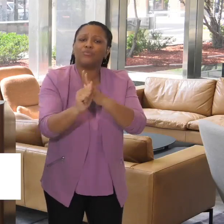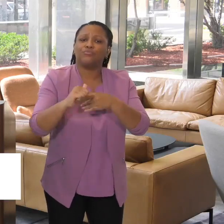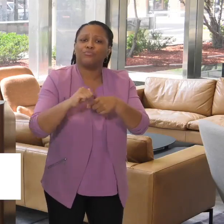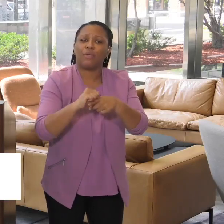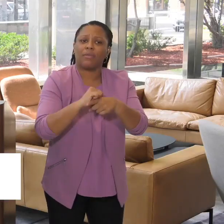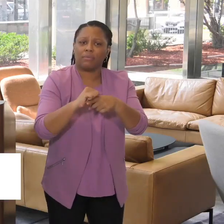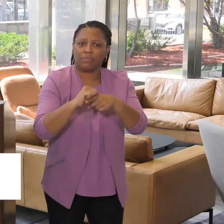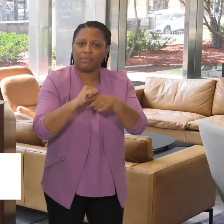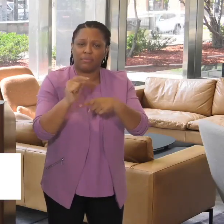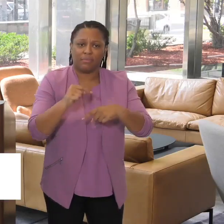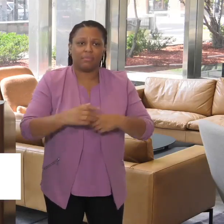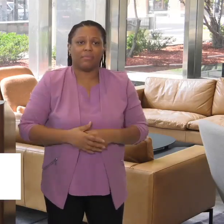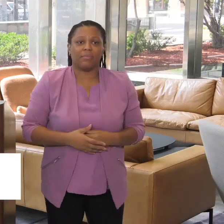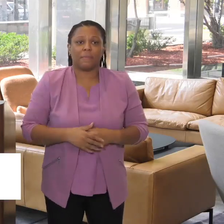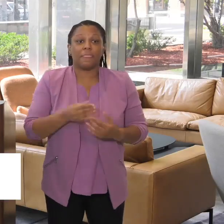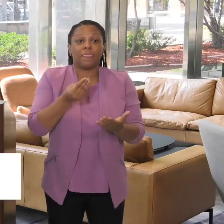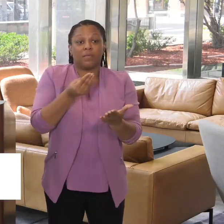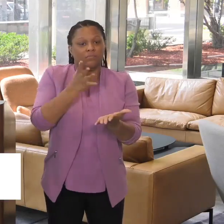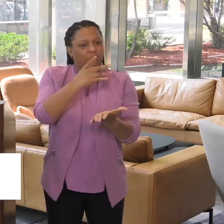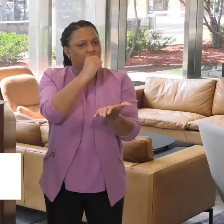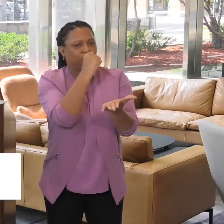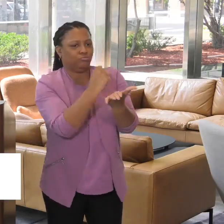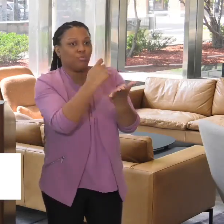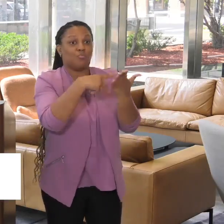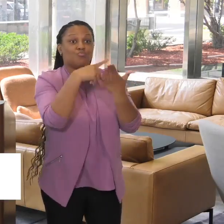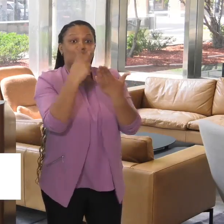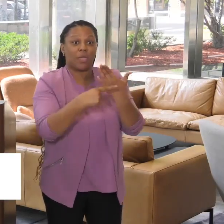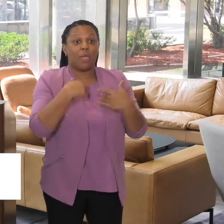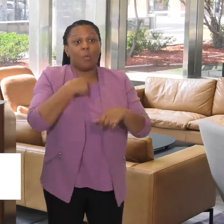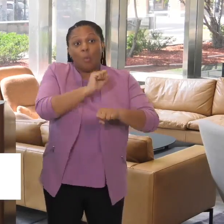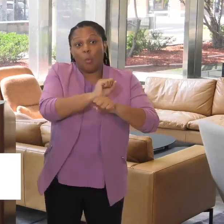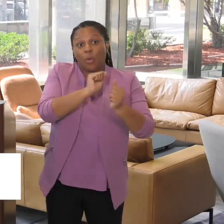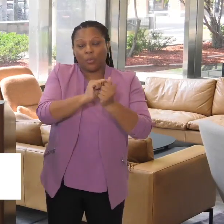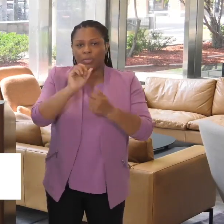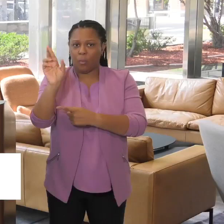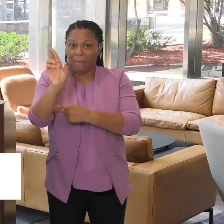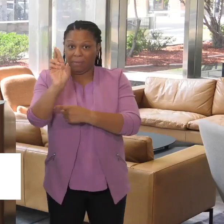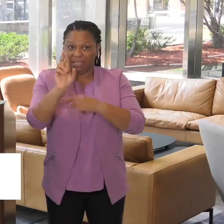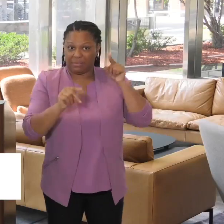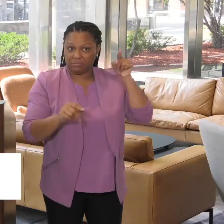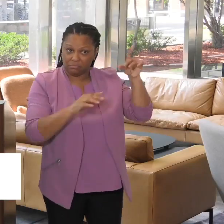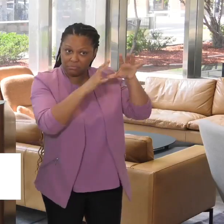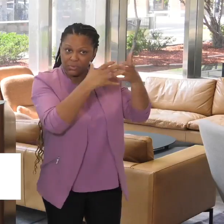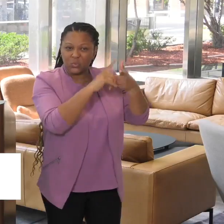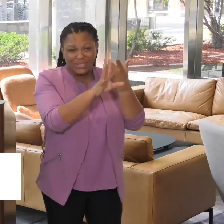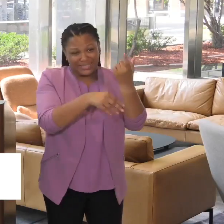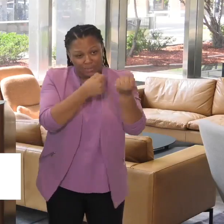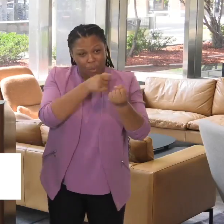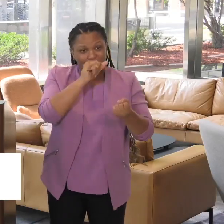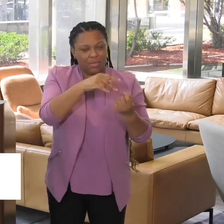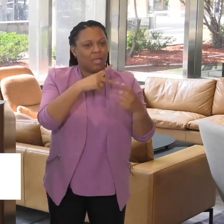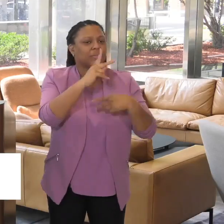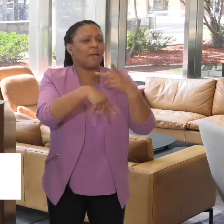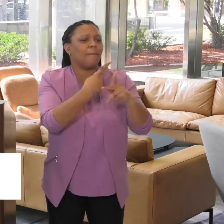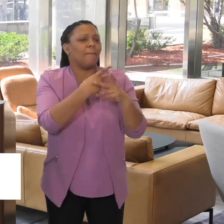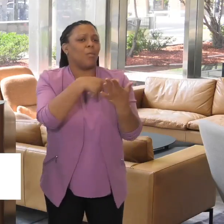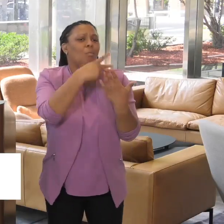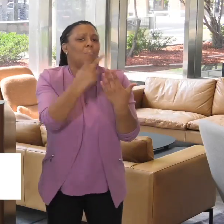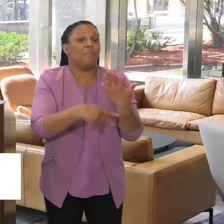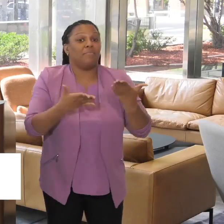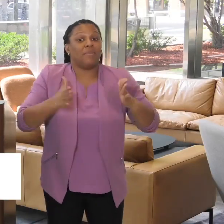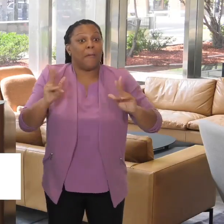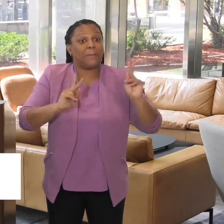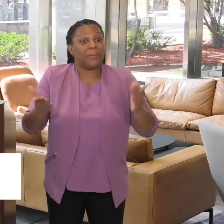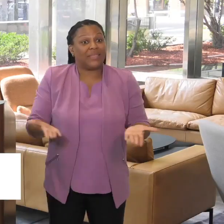programs. And I am working across the aisle to support programs like these so that Minnesotans can have the freedom to live and work with